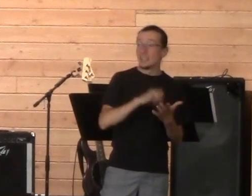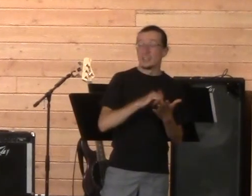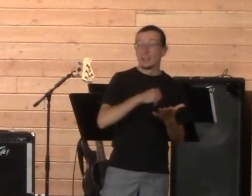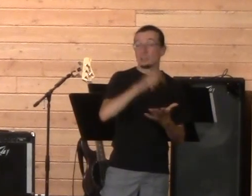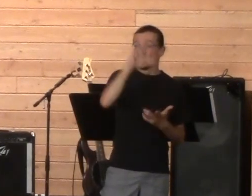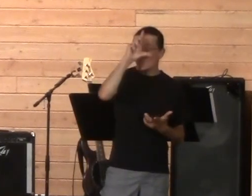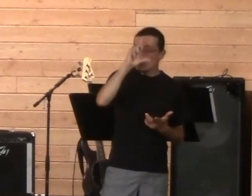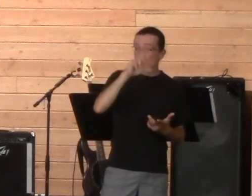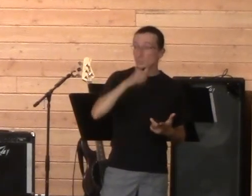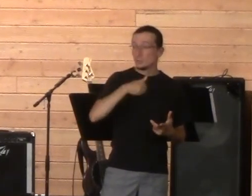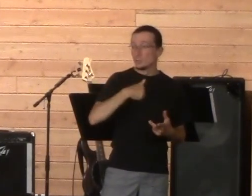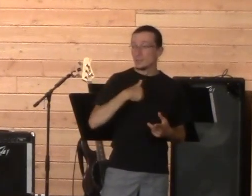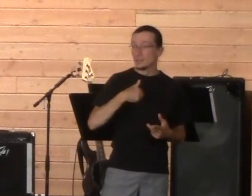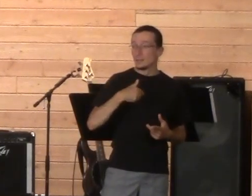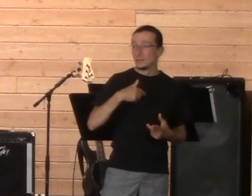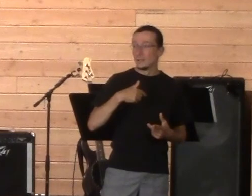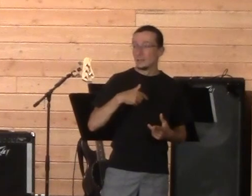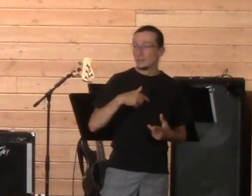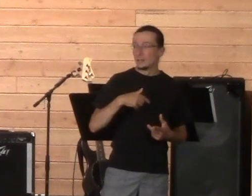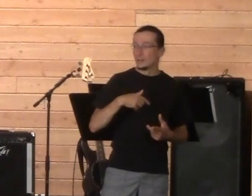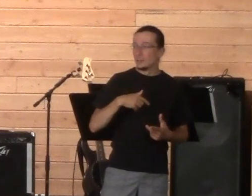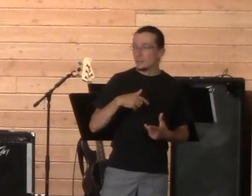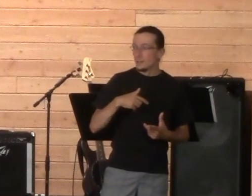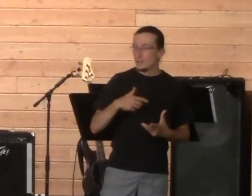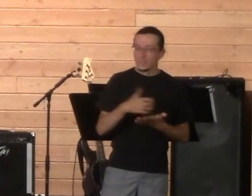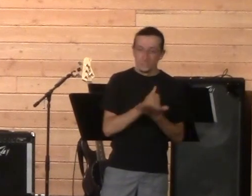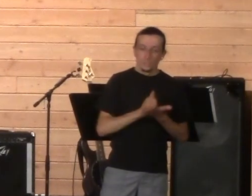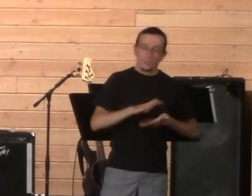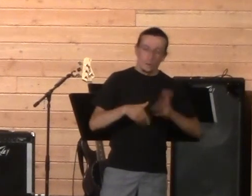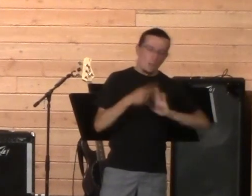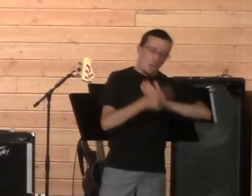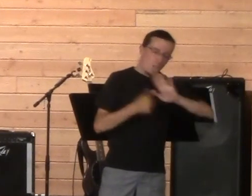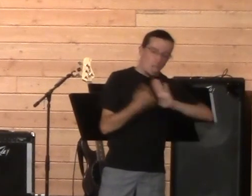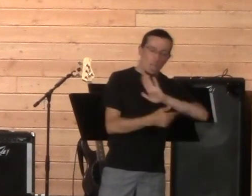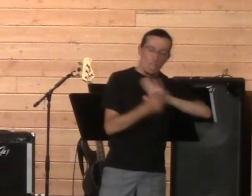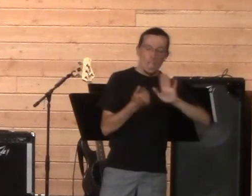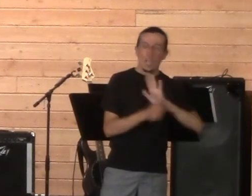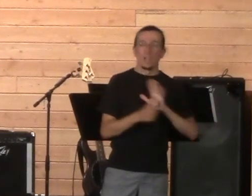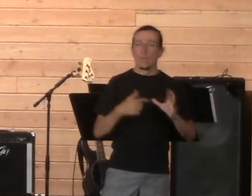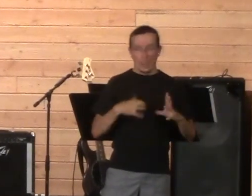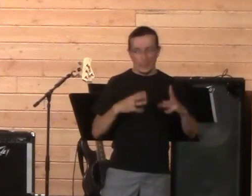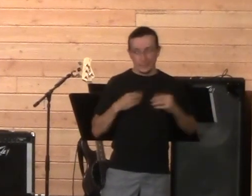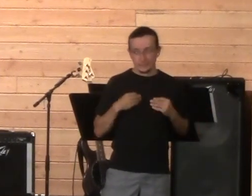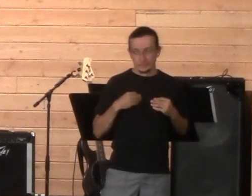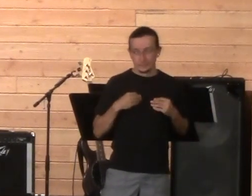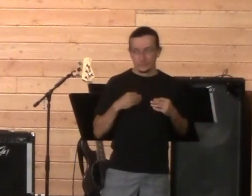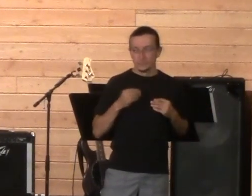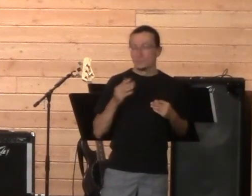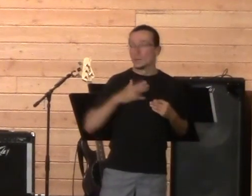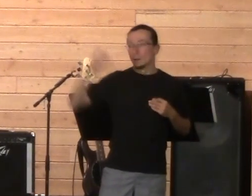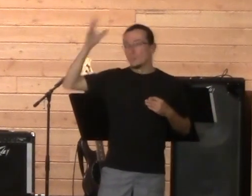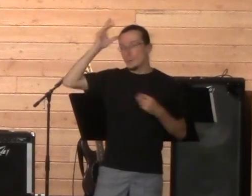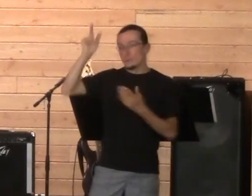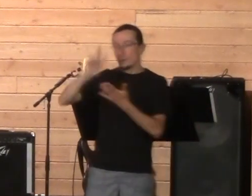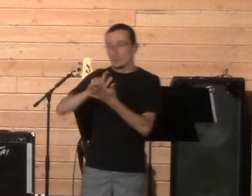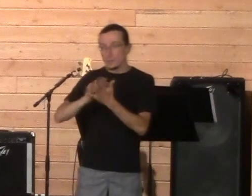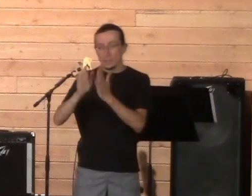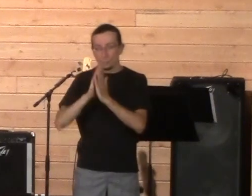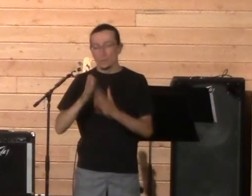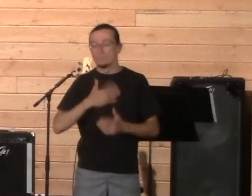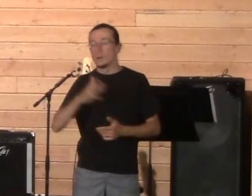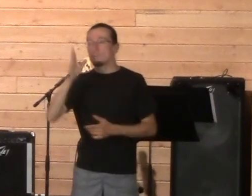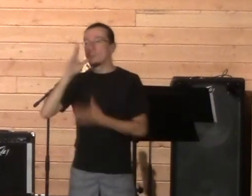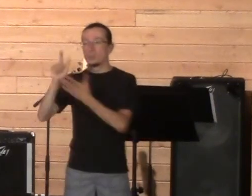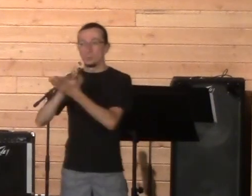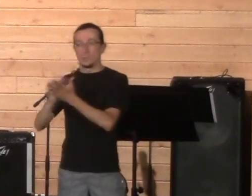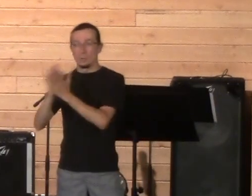was deserved all this condemnation. My father-in-law prayed, my mother-in-law prayed, they sent